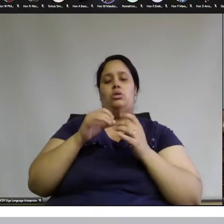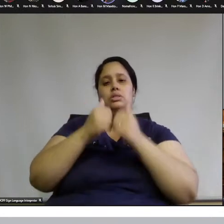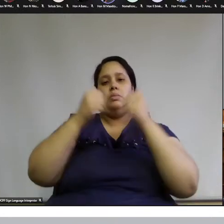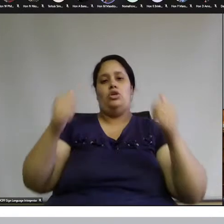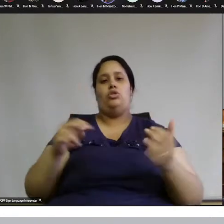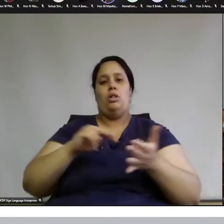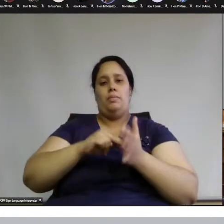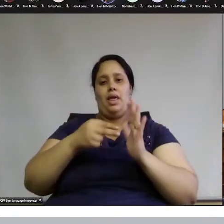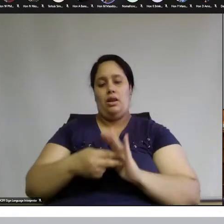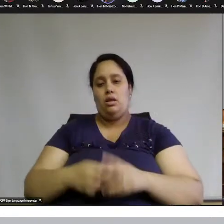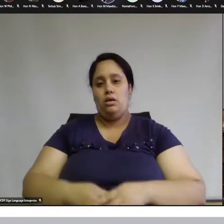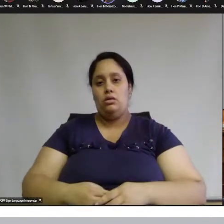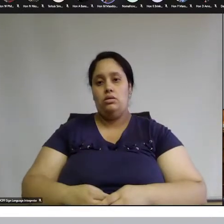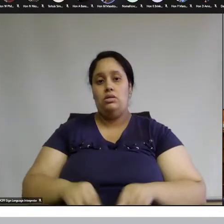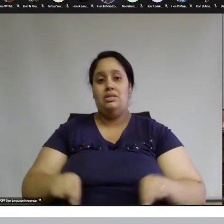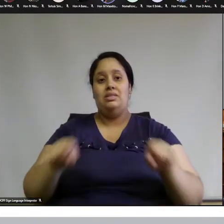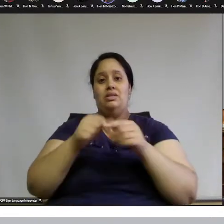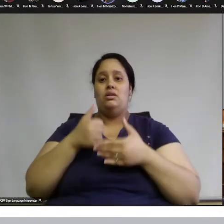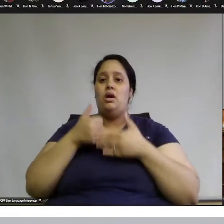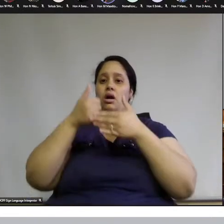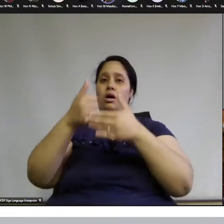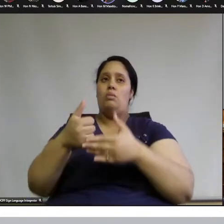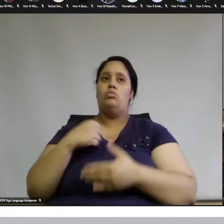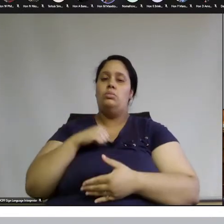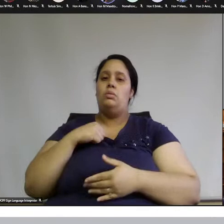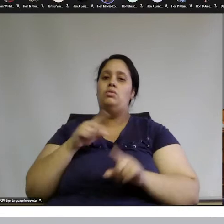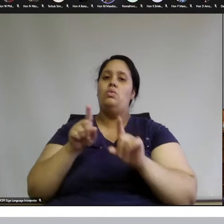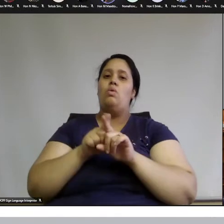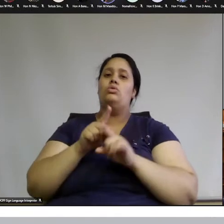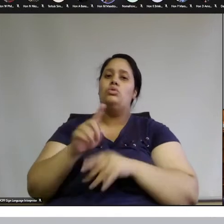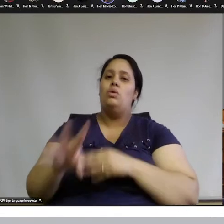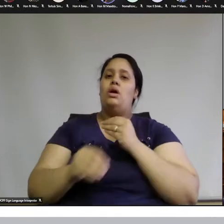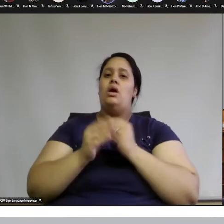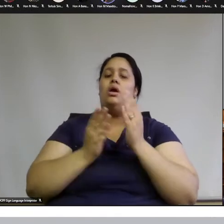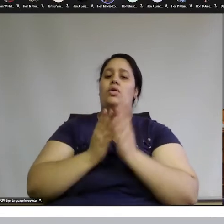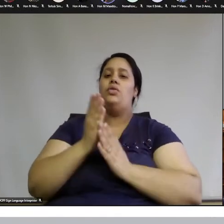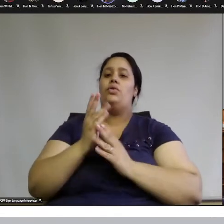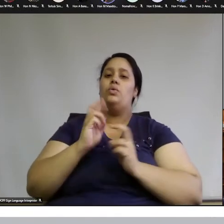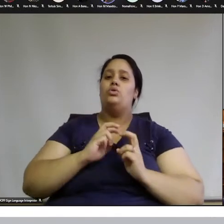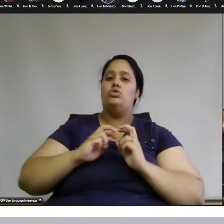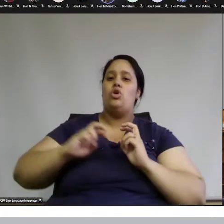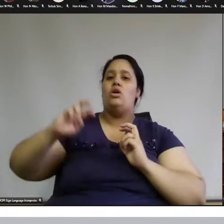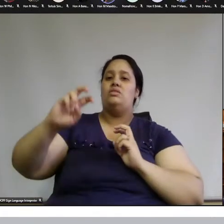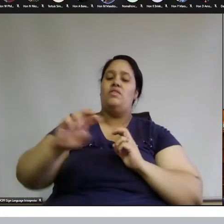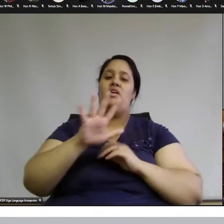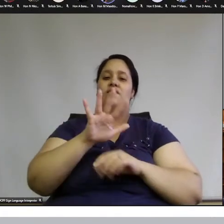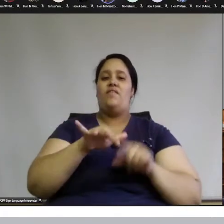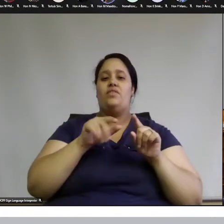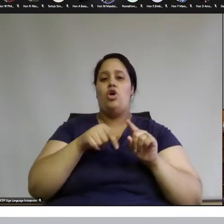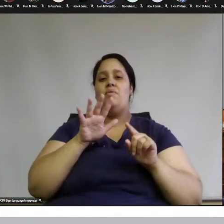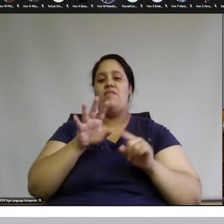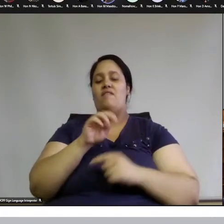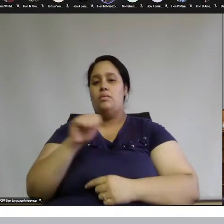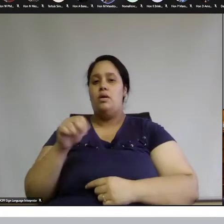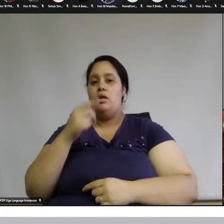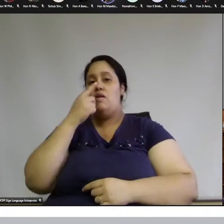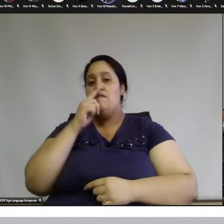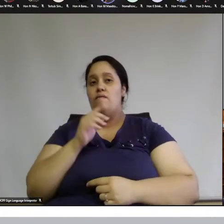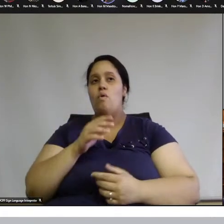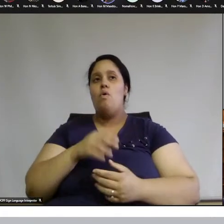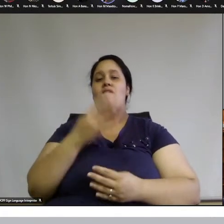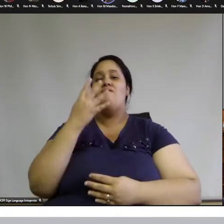The assistance to municipalities will further be bolstered through the transfer of 15.5 million to